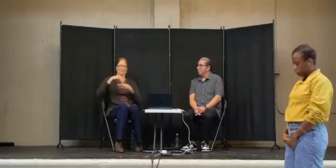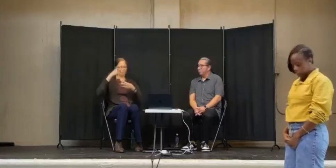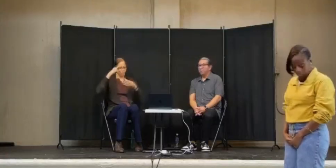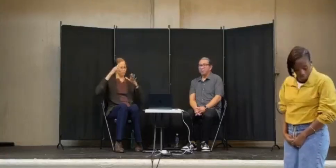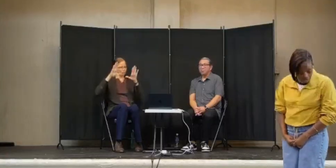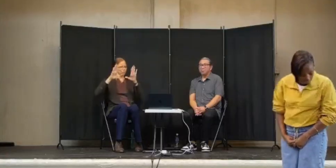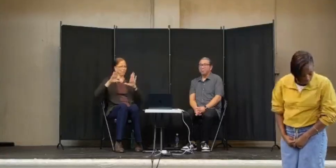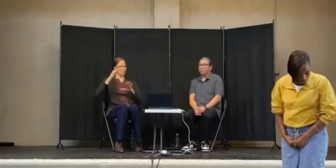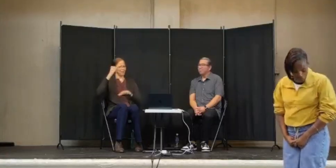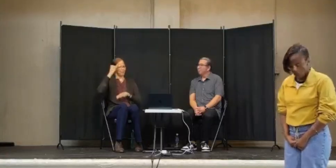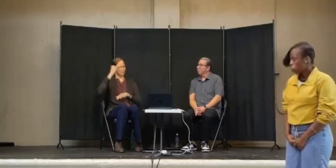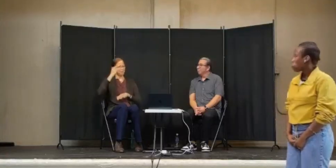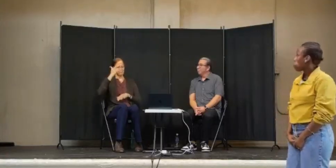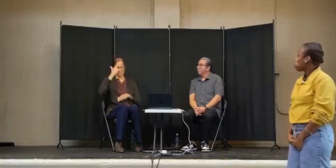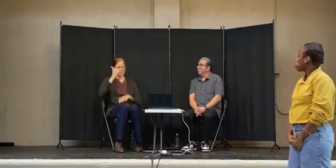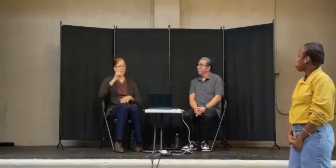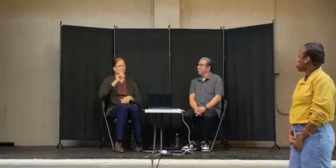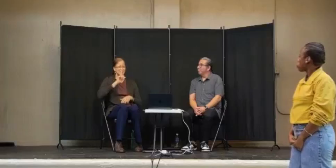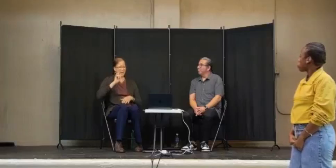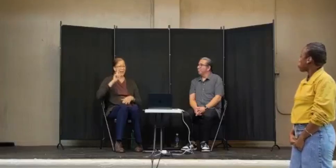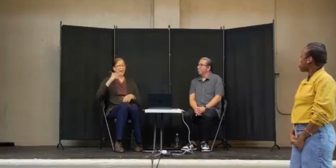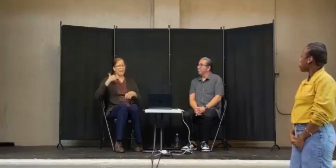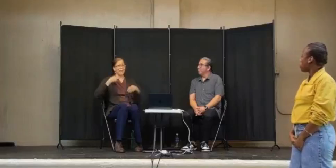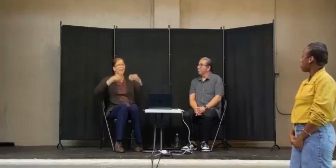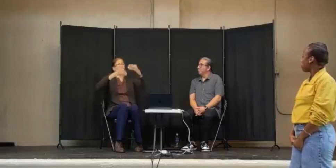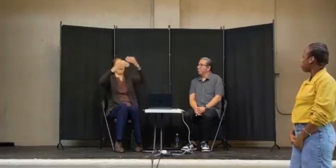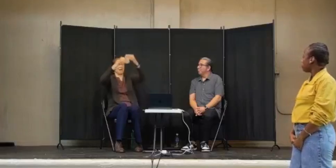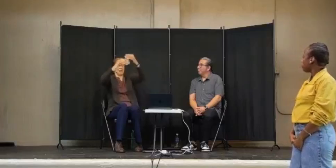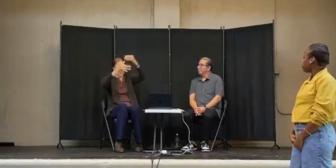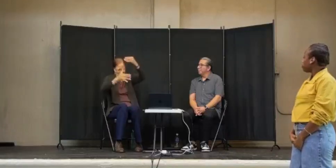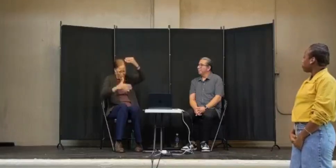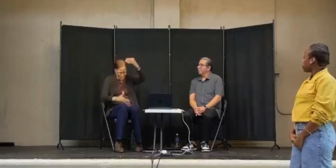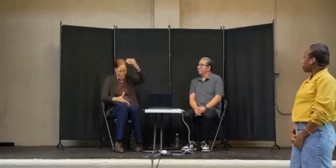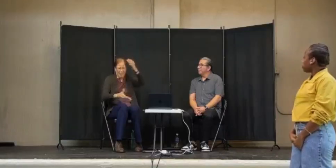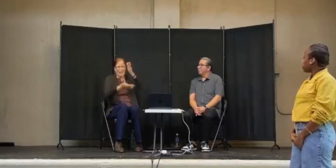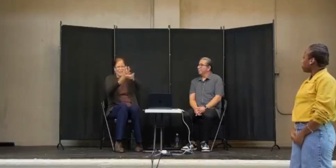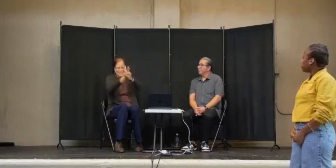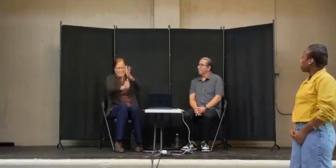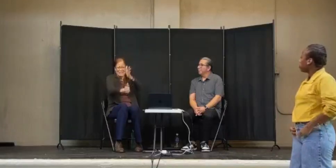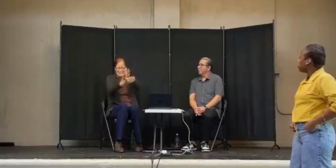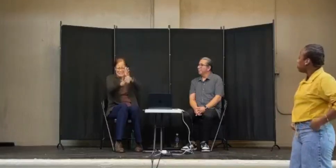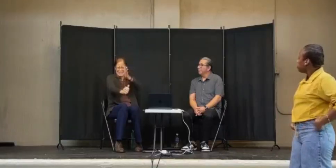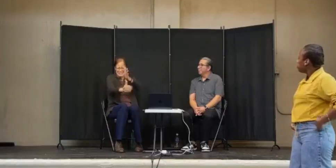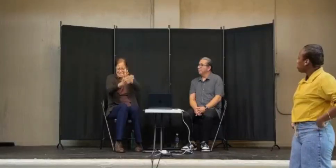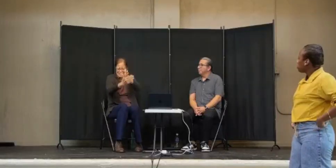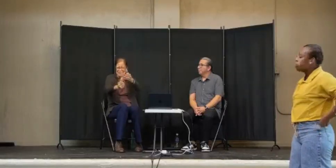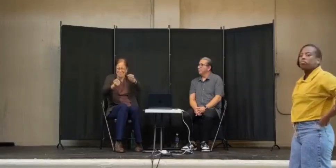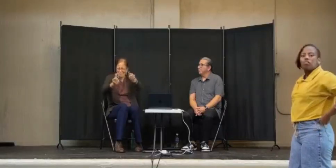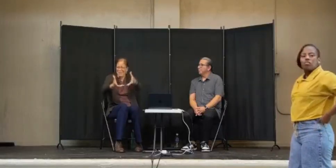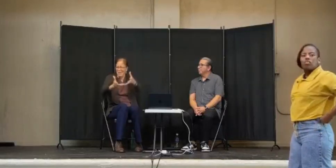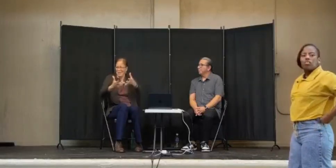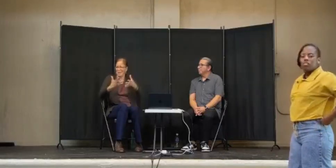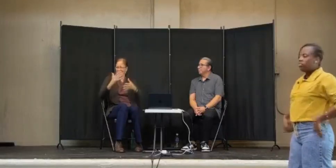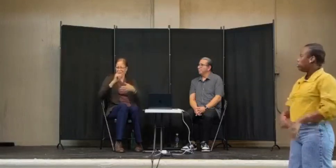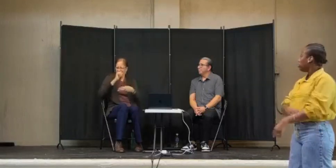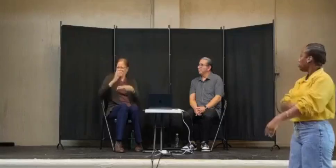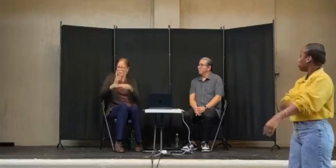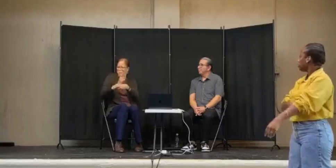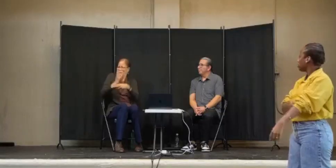hobby, keep busy, keep your mind in place. You know, have a myriad of